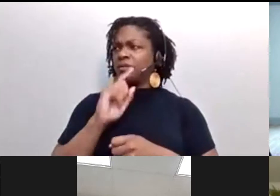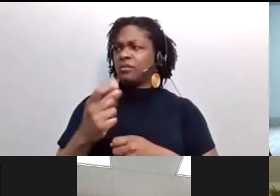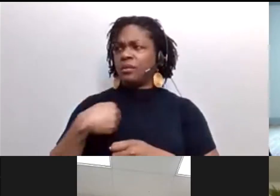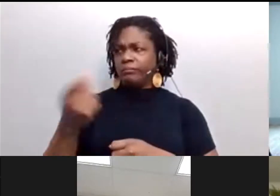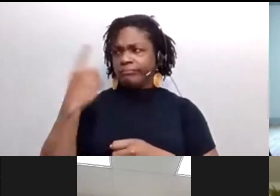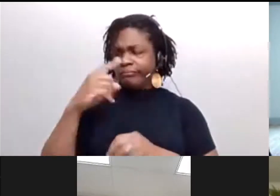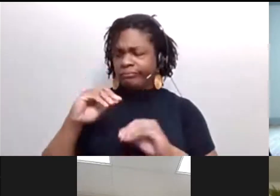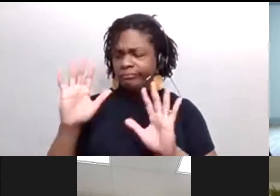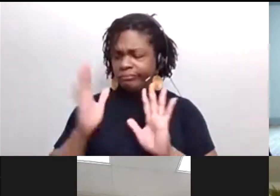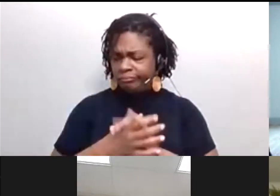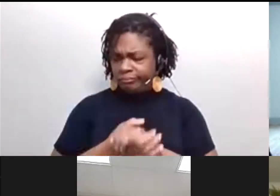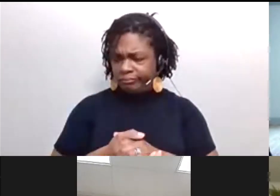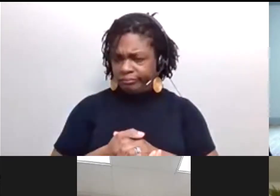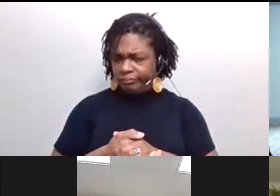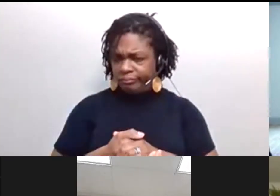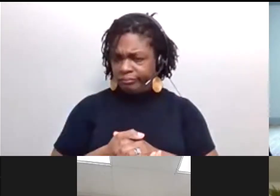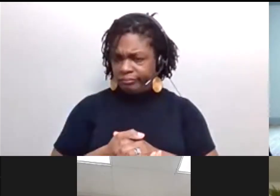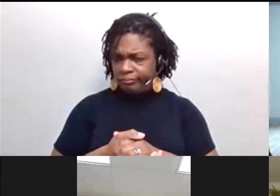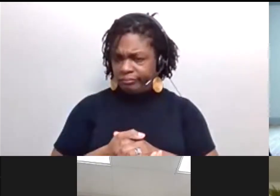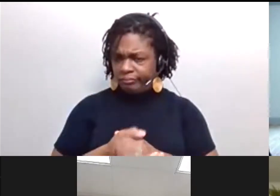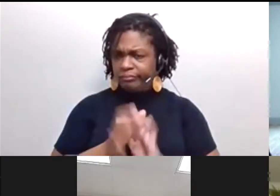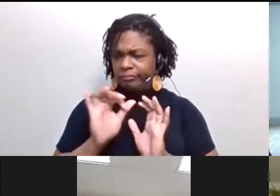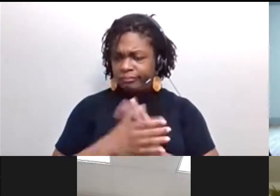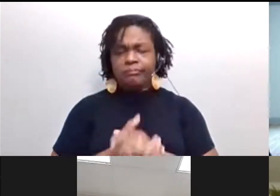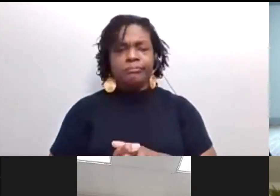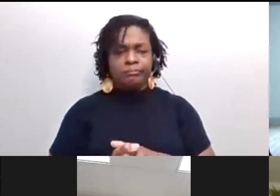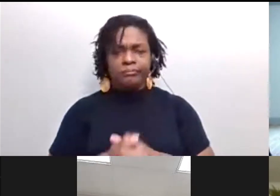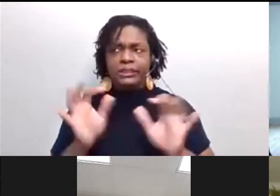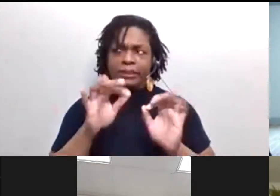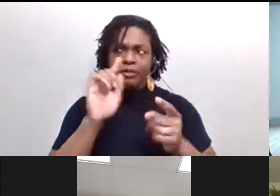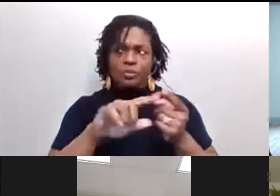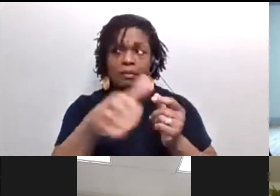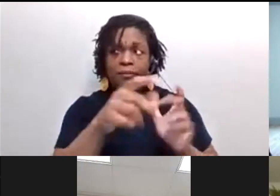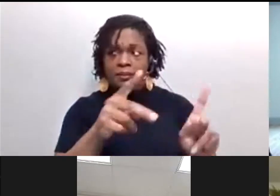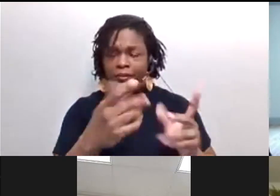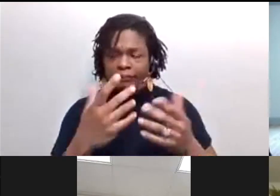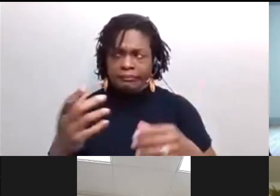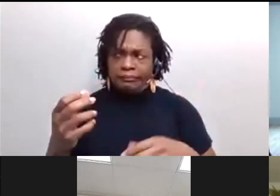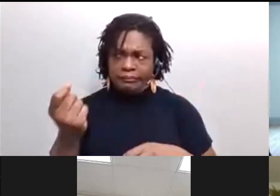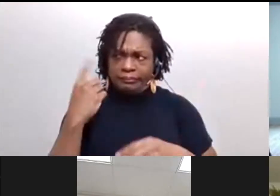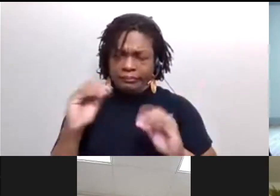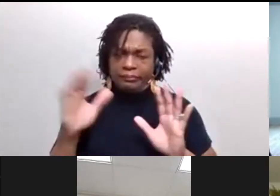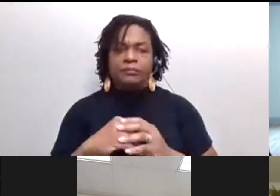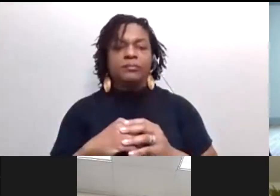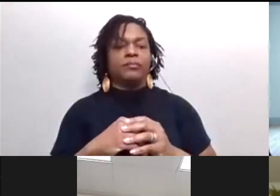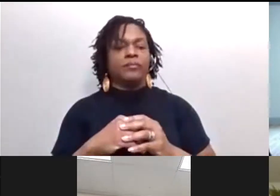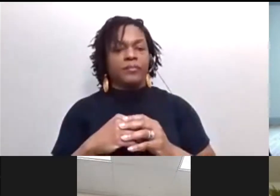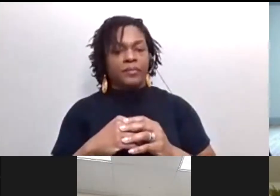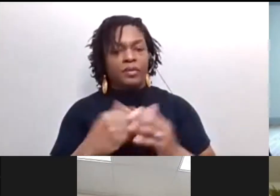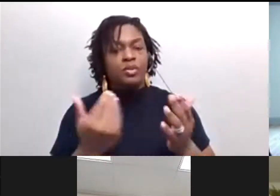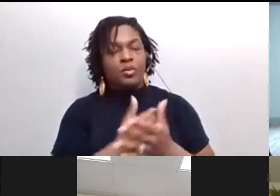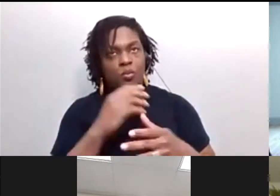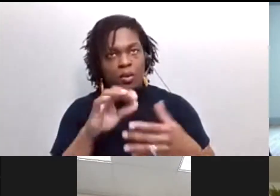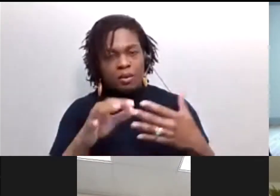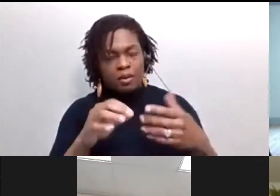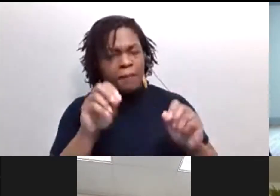I was explained it. Yes, ma'am. Yeah. New opportunities, children's choice. What